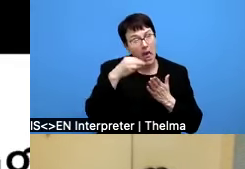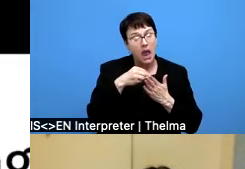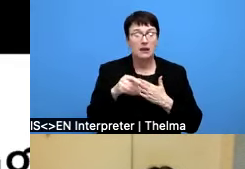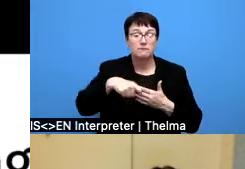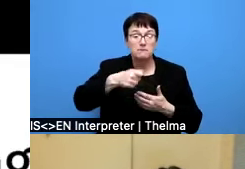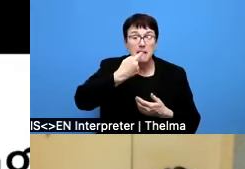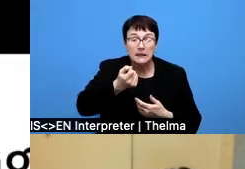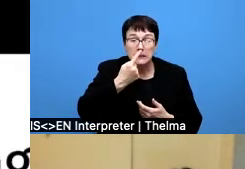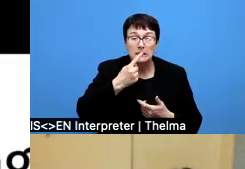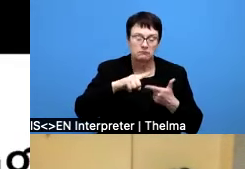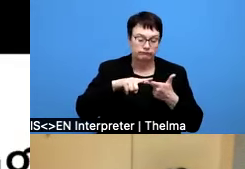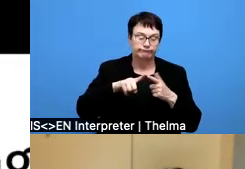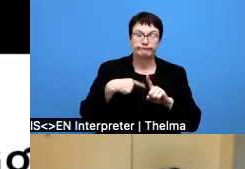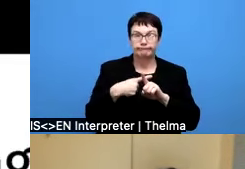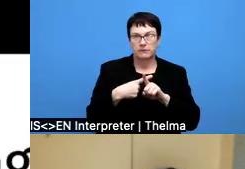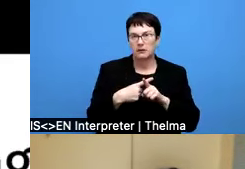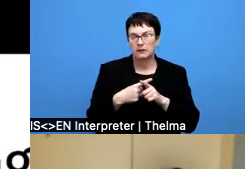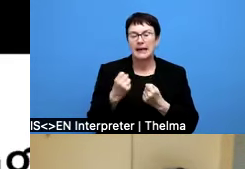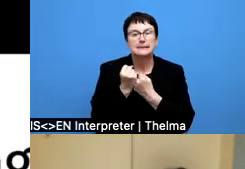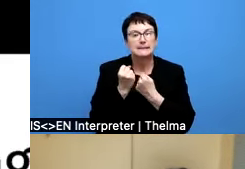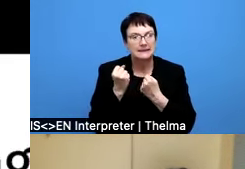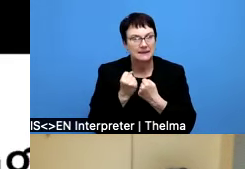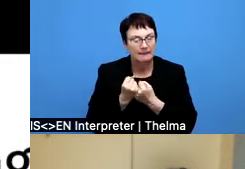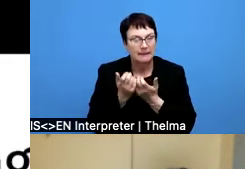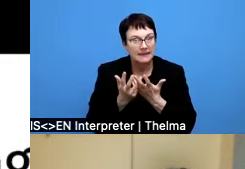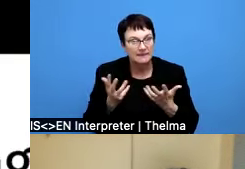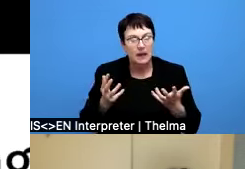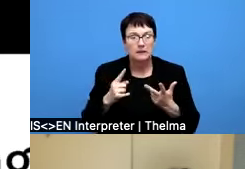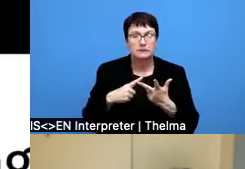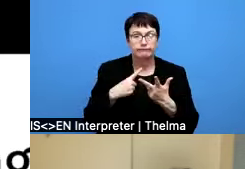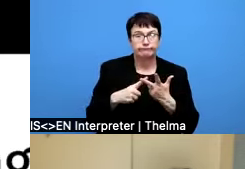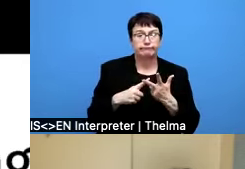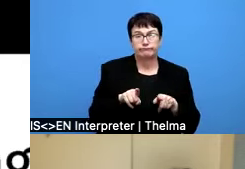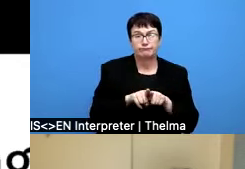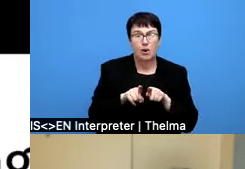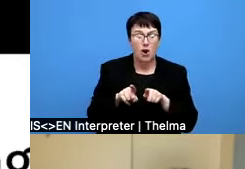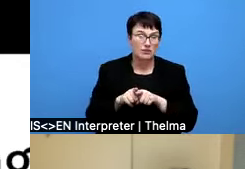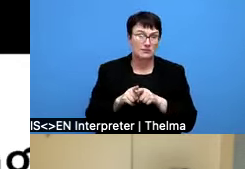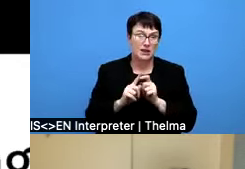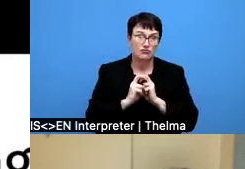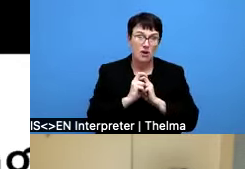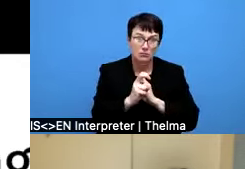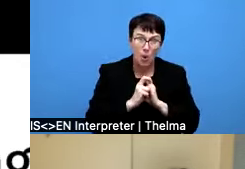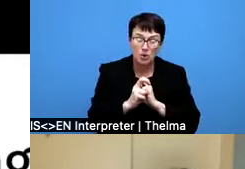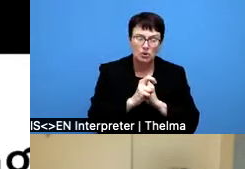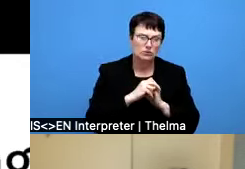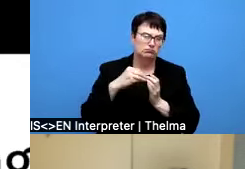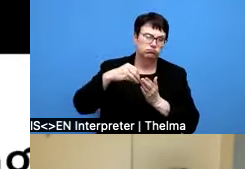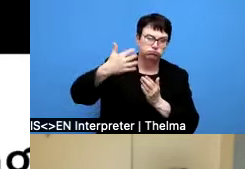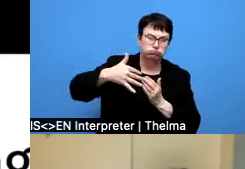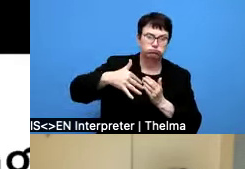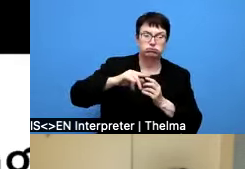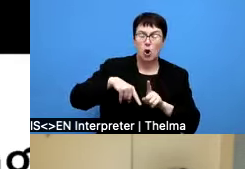devices, travel, parking, and consultation fees. High transportation and accessibility